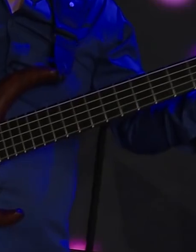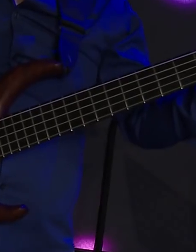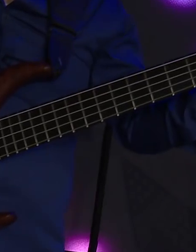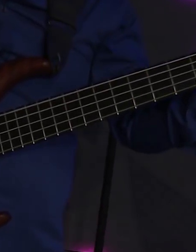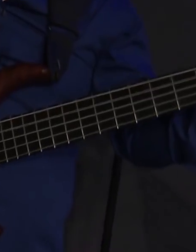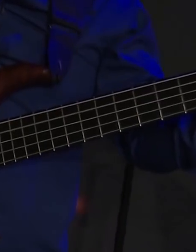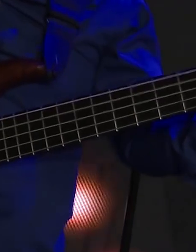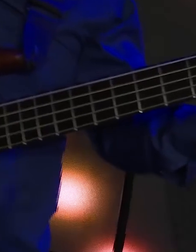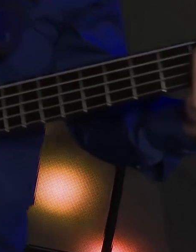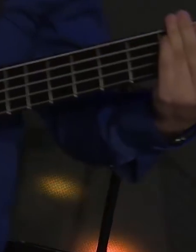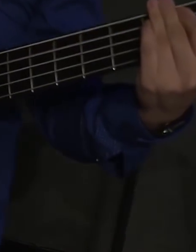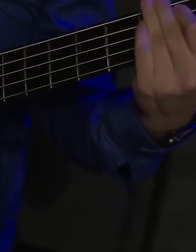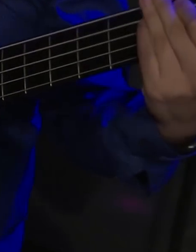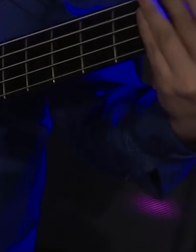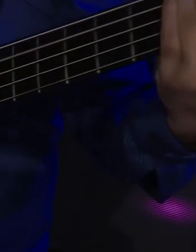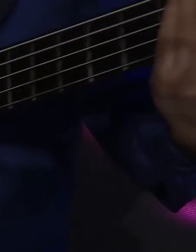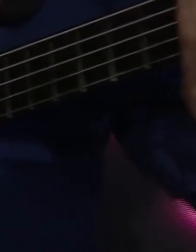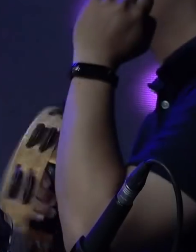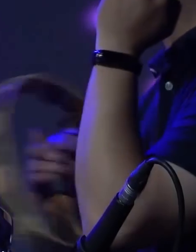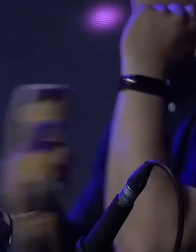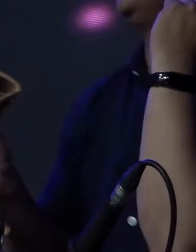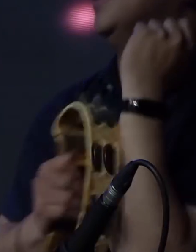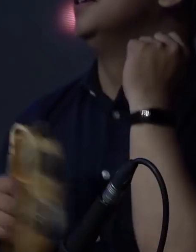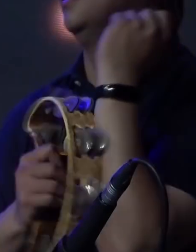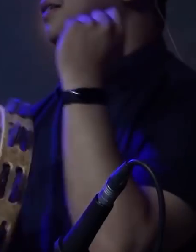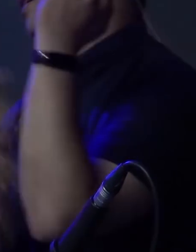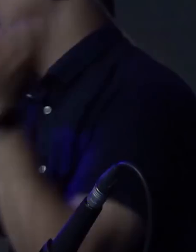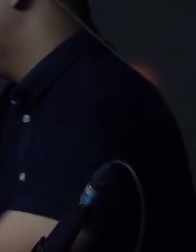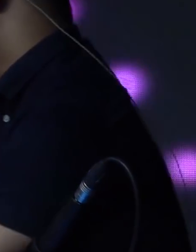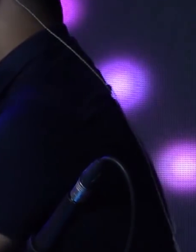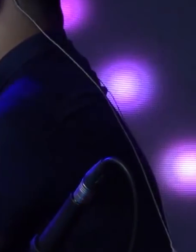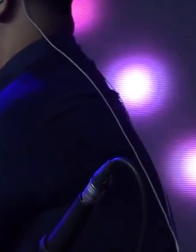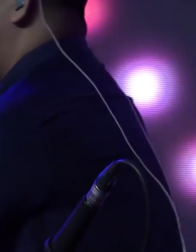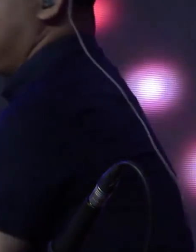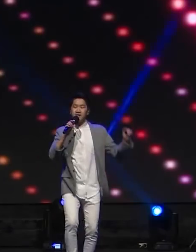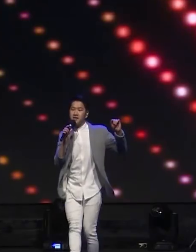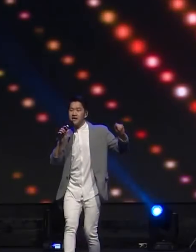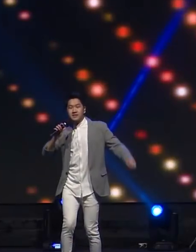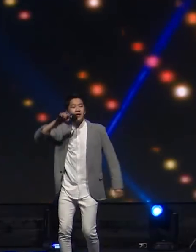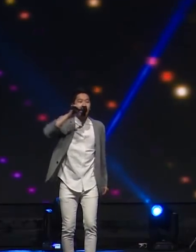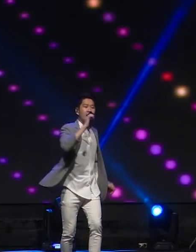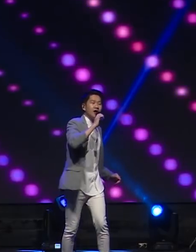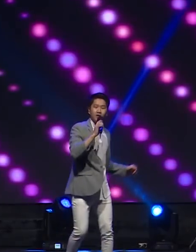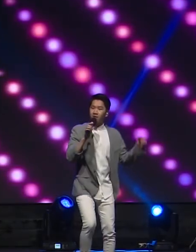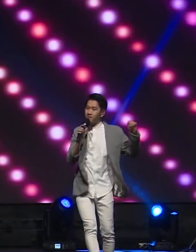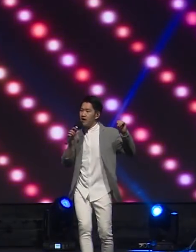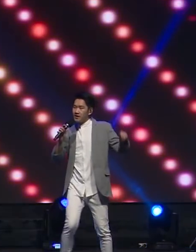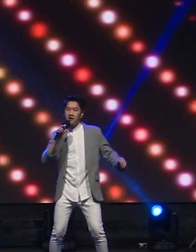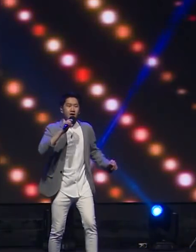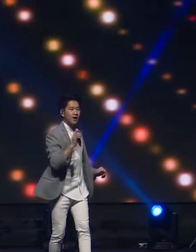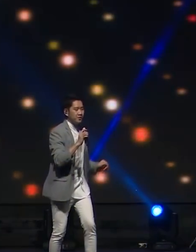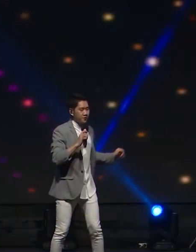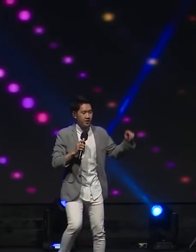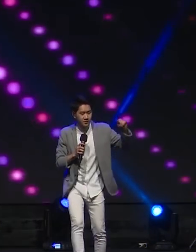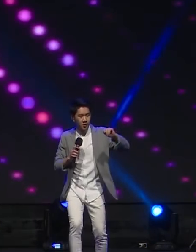testify and lift your name on high. Come on! In this heart of